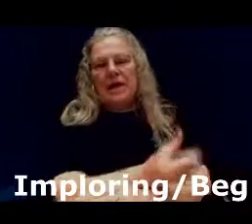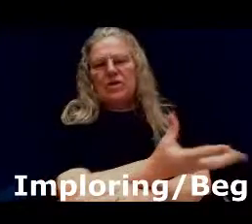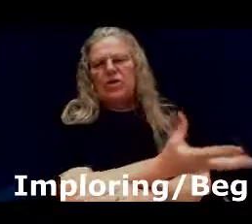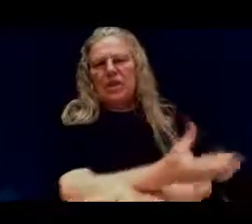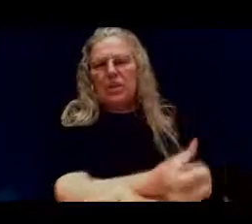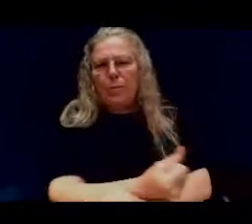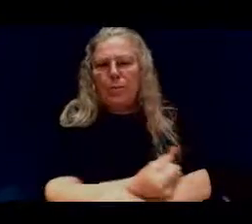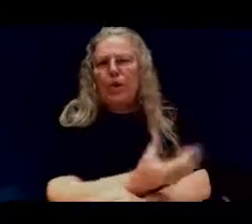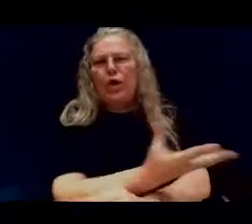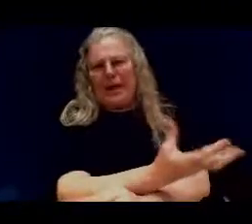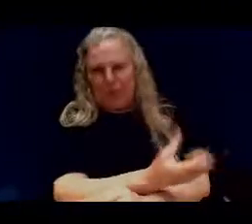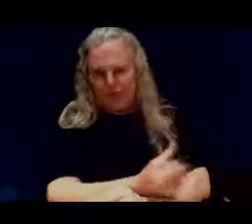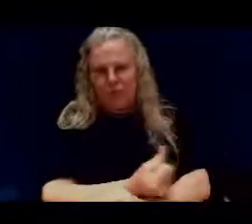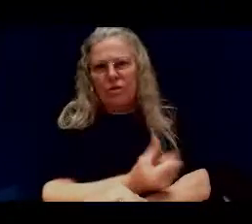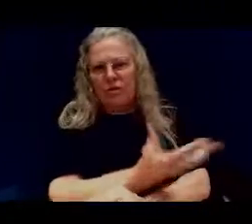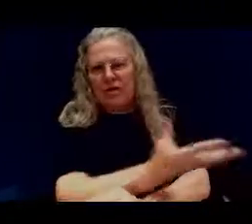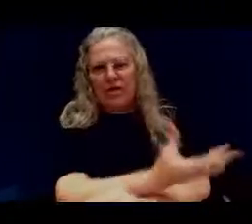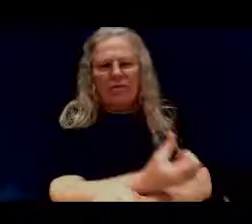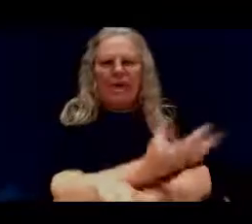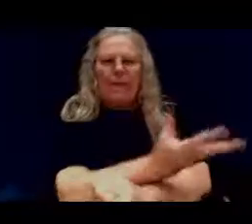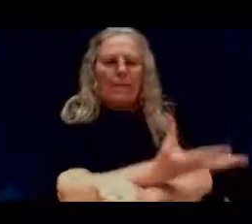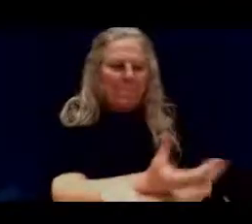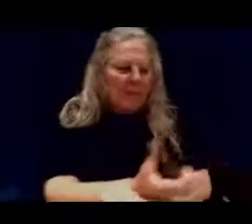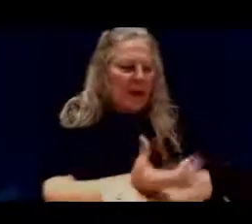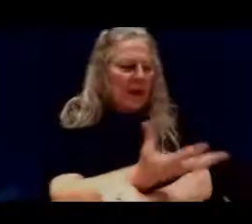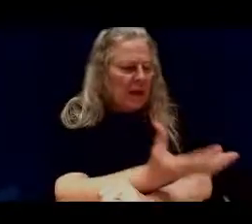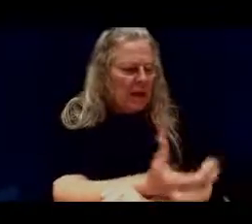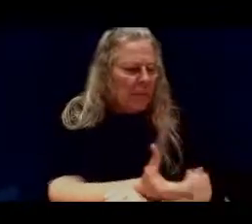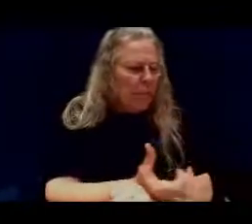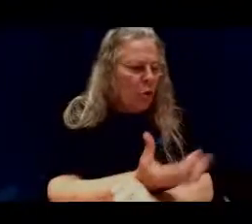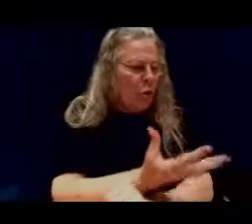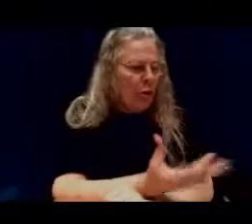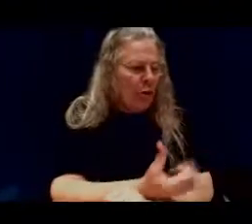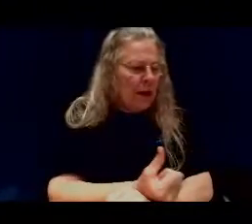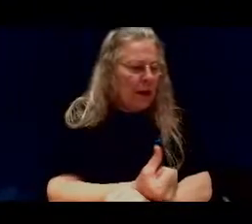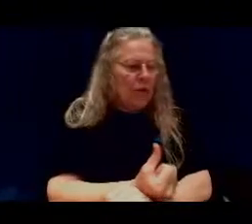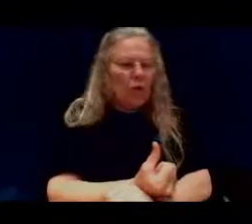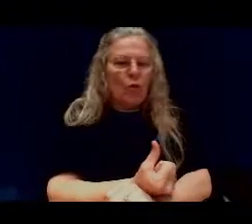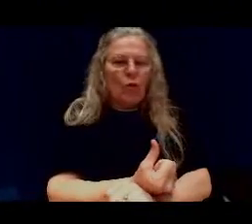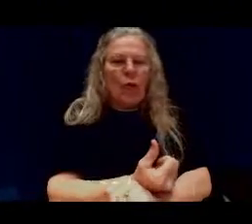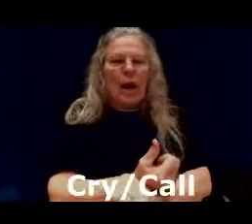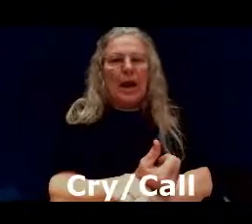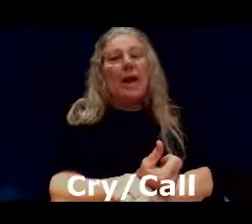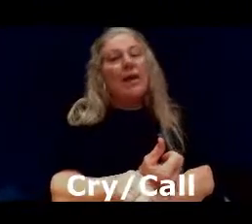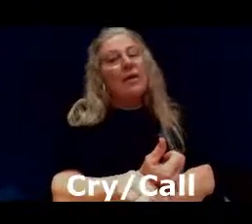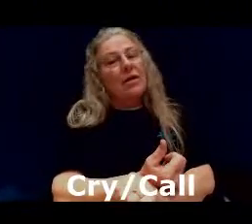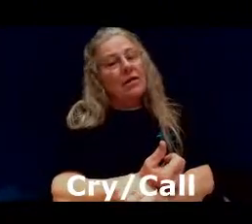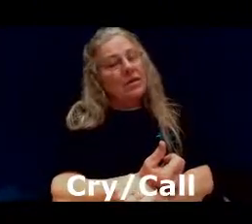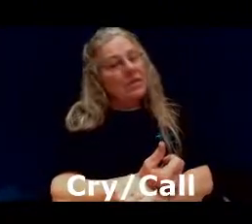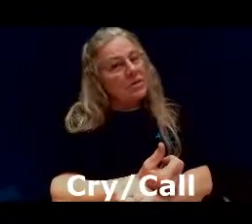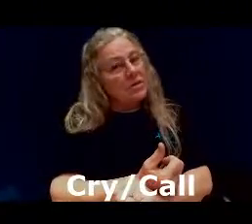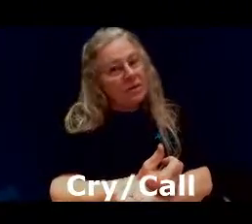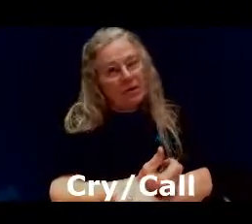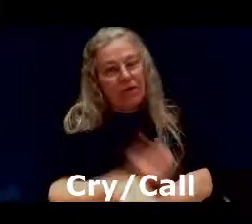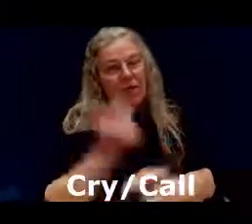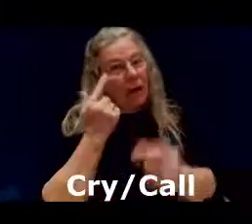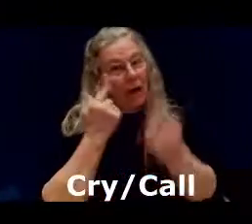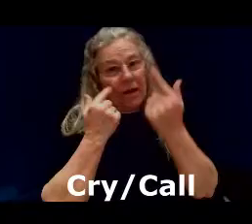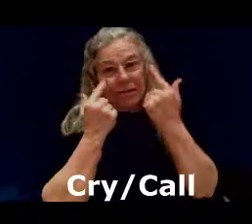is trying to pull it in toward yourself. Begging, imploring, cry. Now this is a different cry. It's